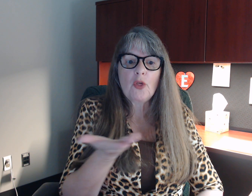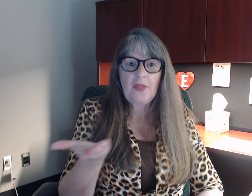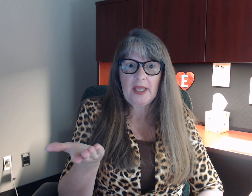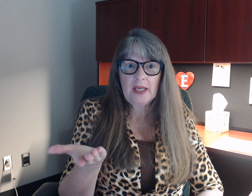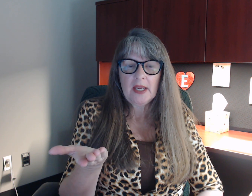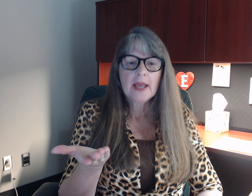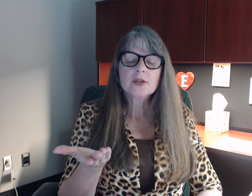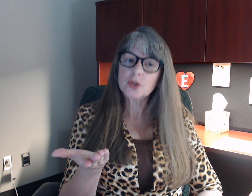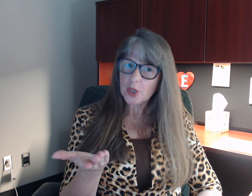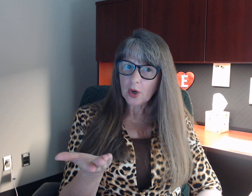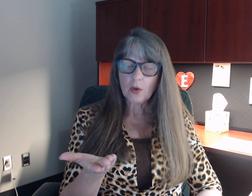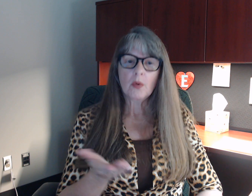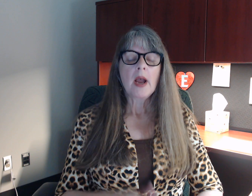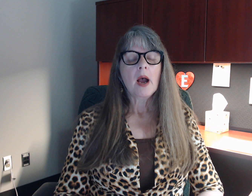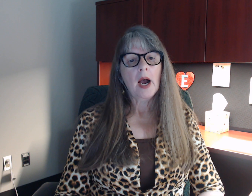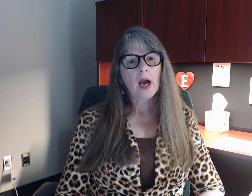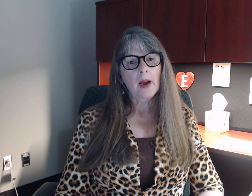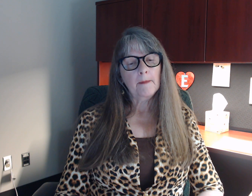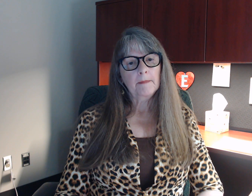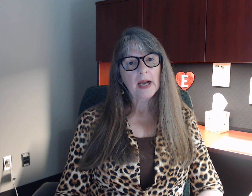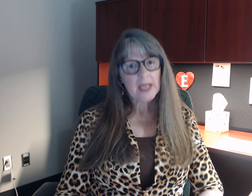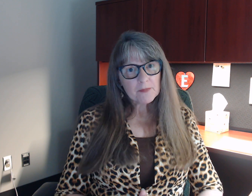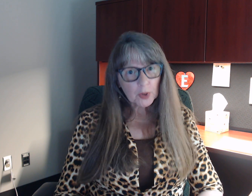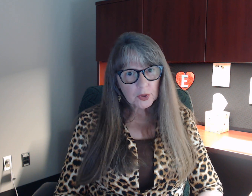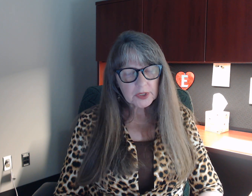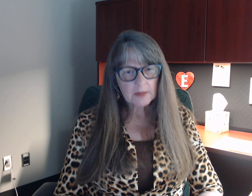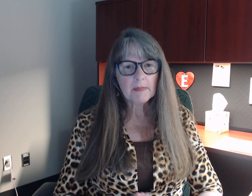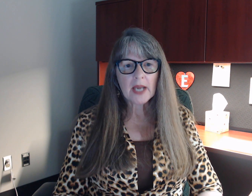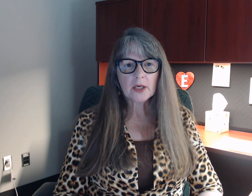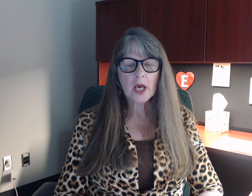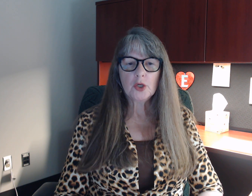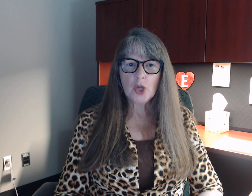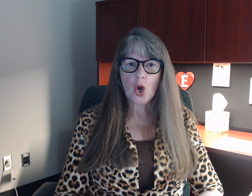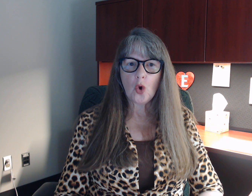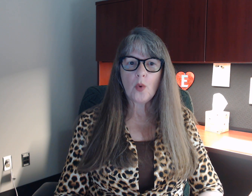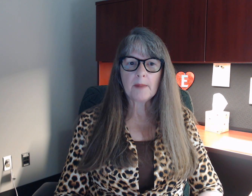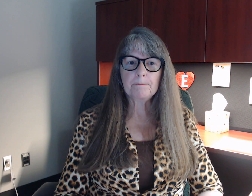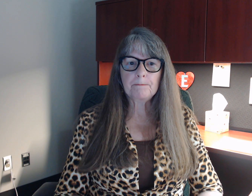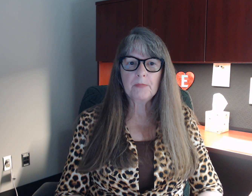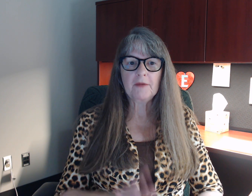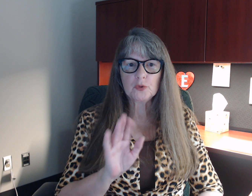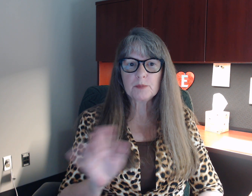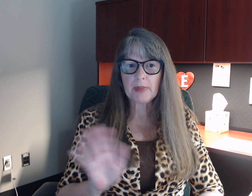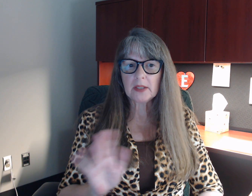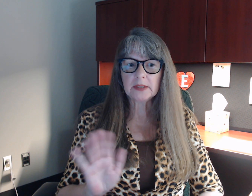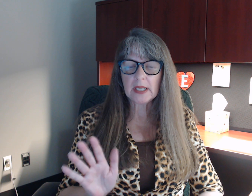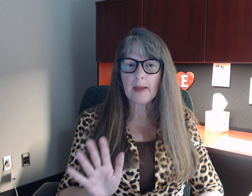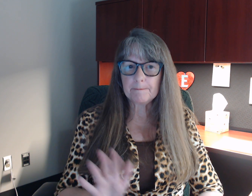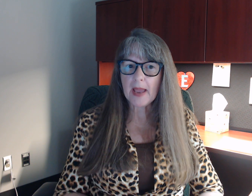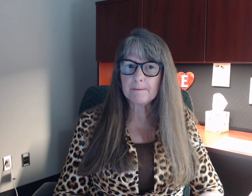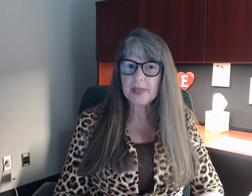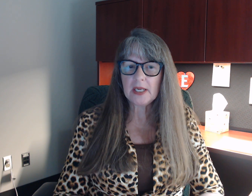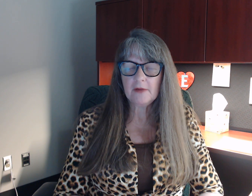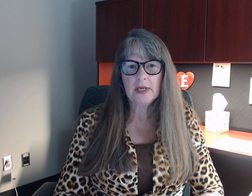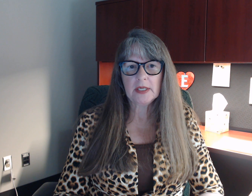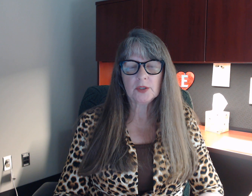thing. So a deaf person might not know if you spelled it, a pet peeve is.